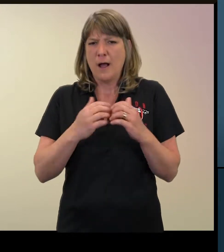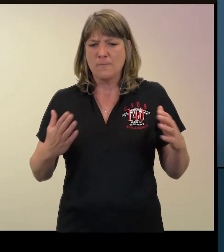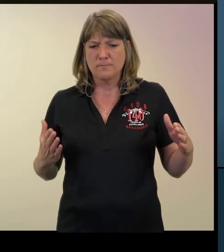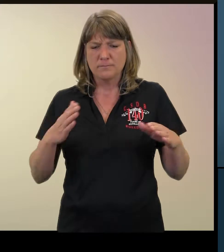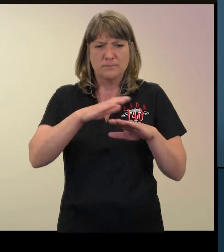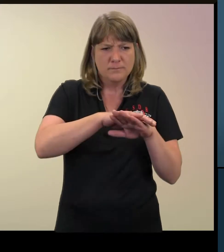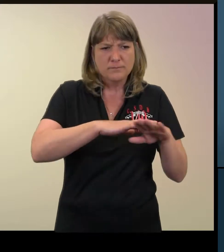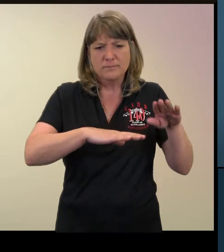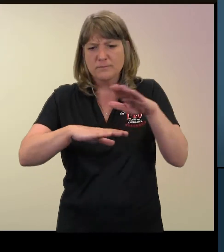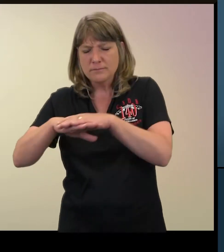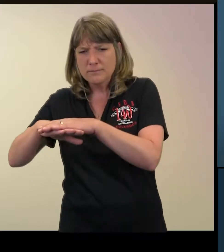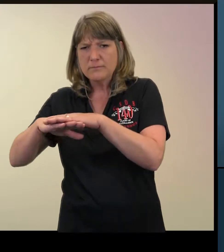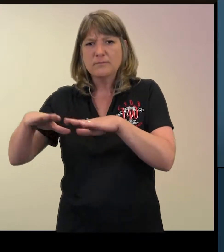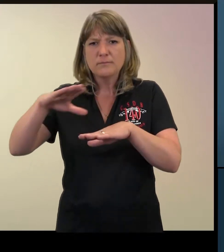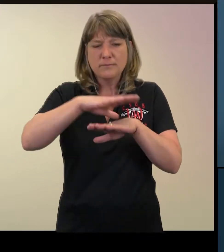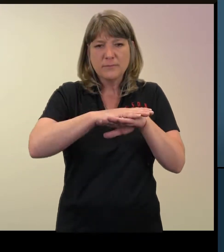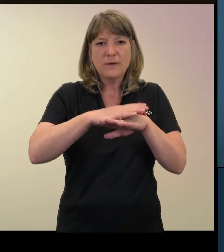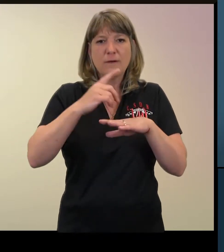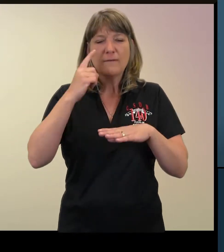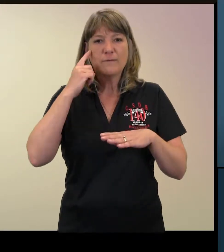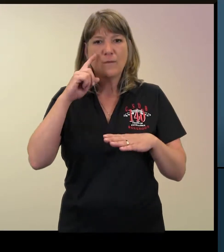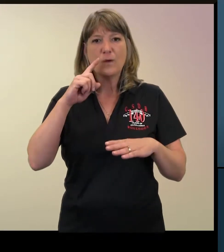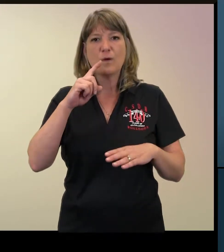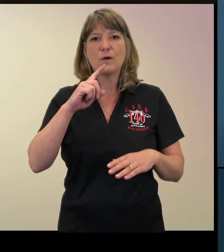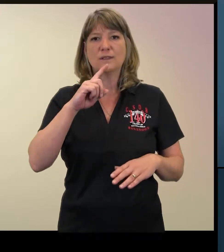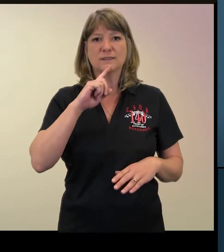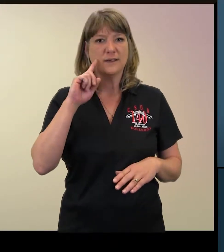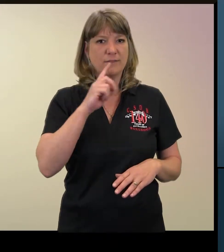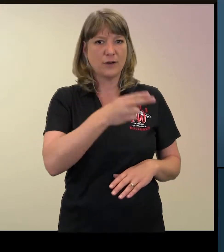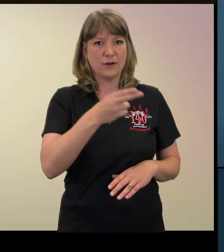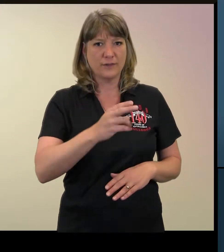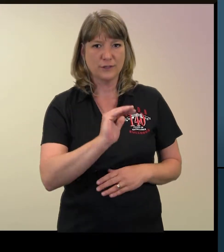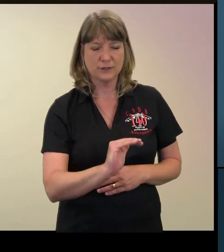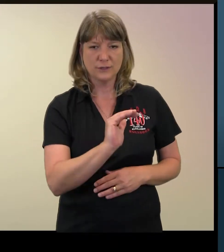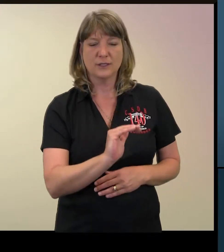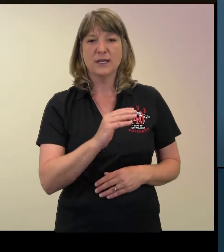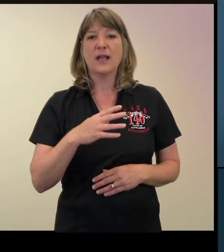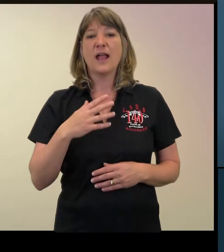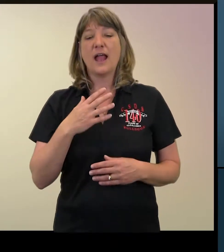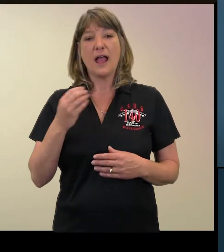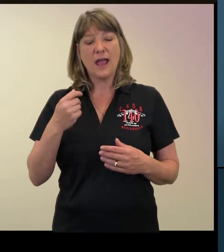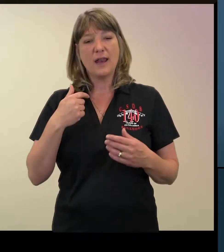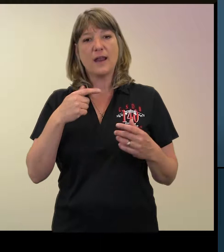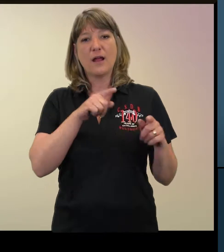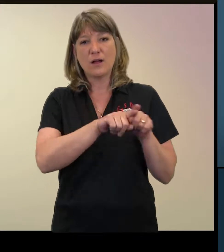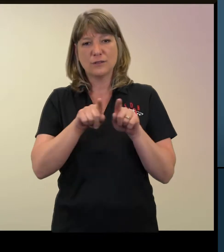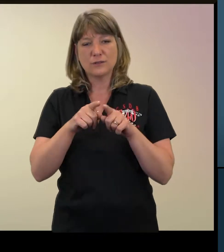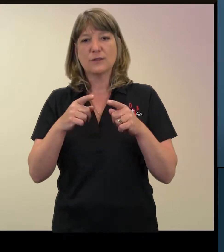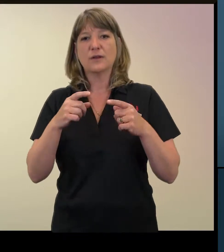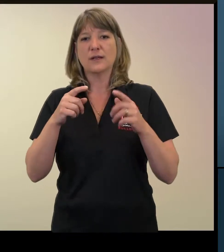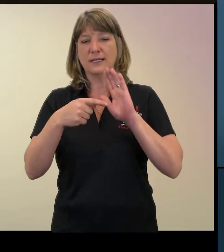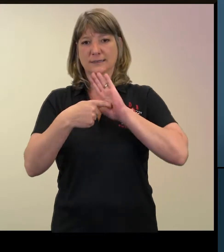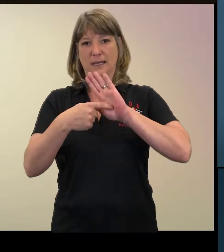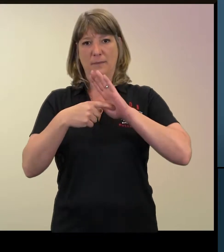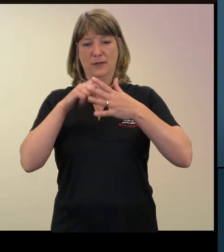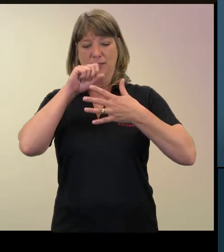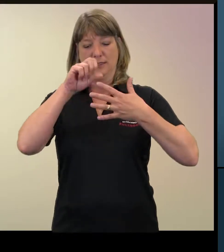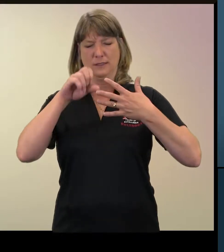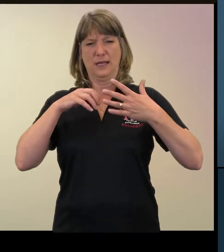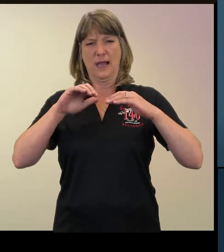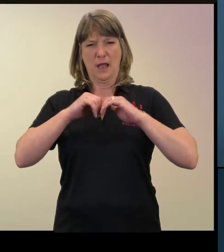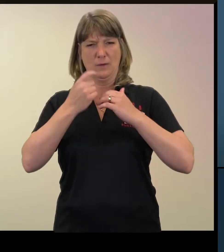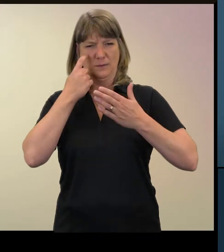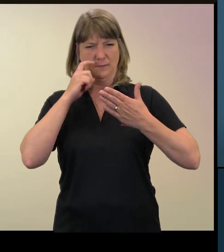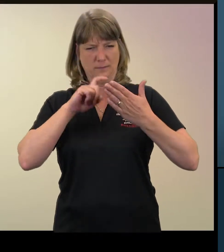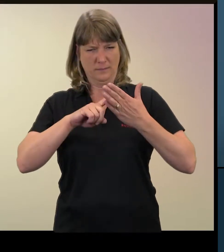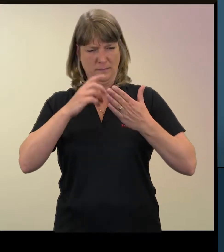in some cases for children who are deaf and hard of hearing. And then I've tried to give examples of how to distinguish those symptoms